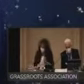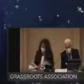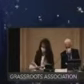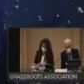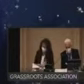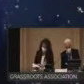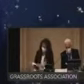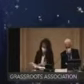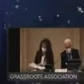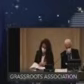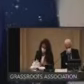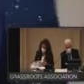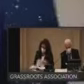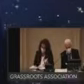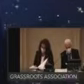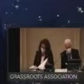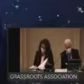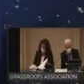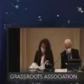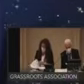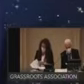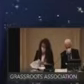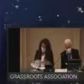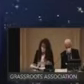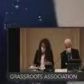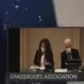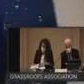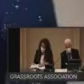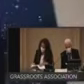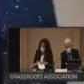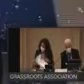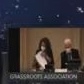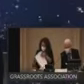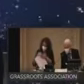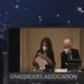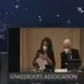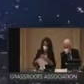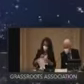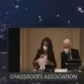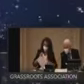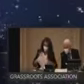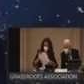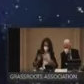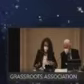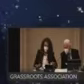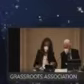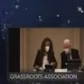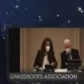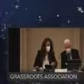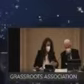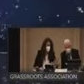present the treatment of children inside the hospital, in the hospital, once they're hospitalized. As